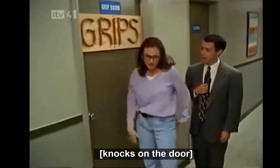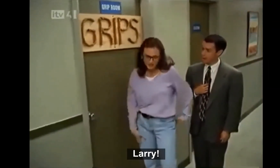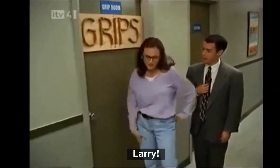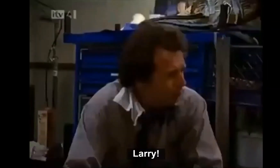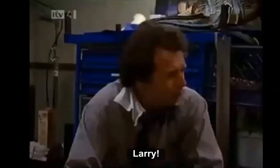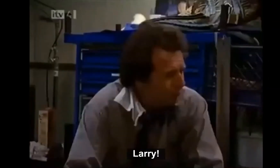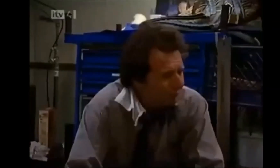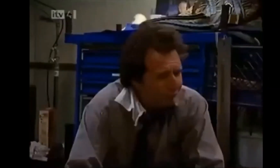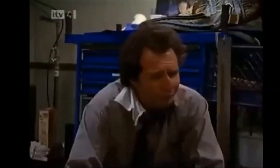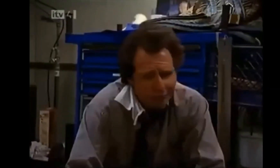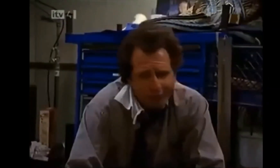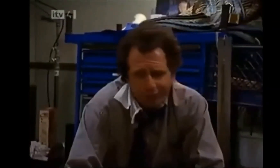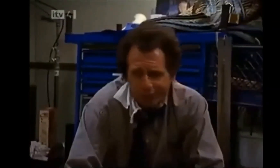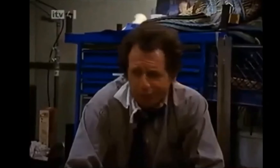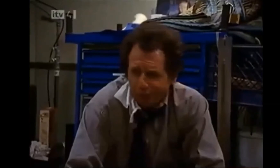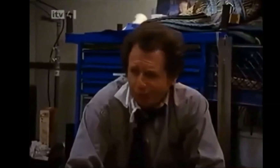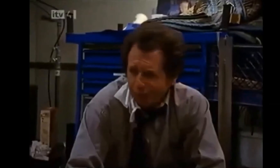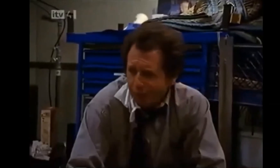Larry.